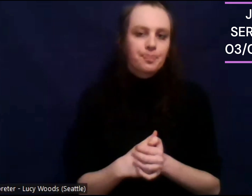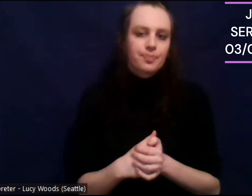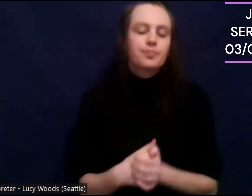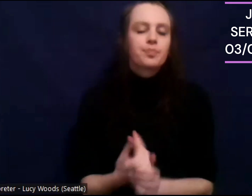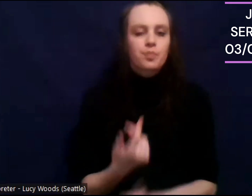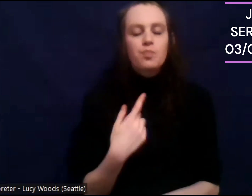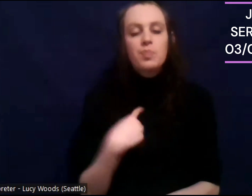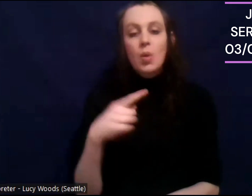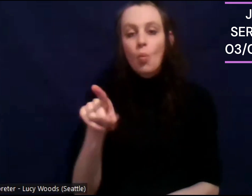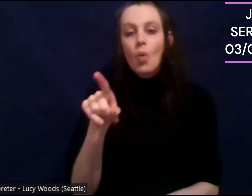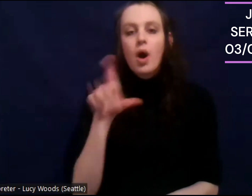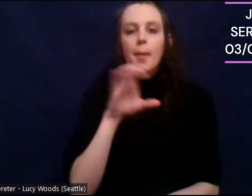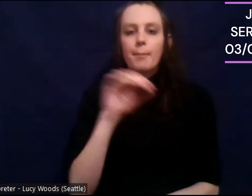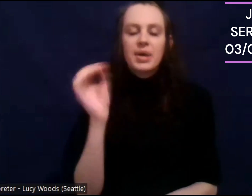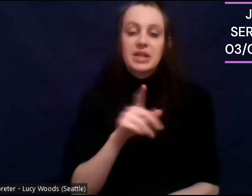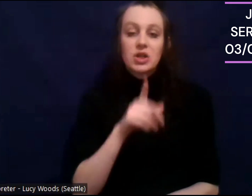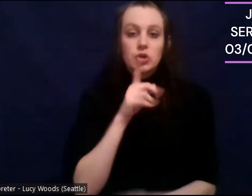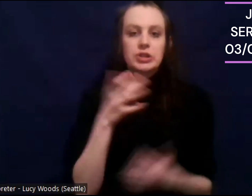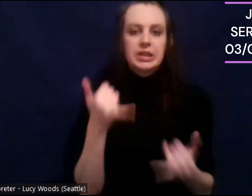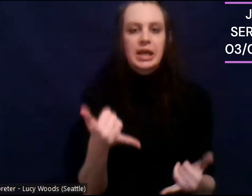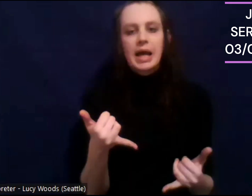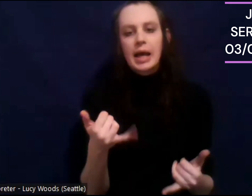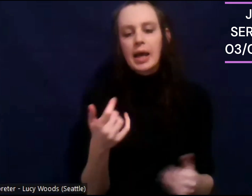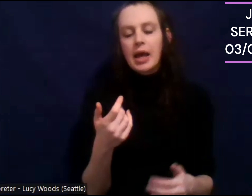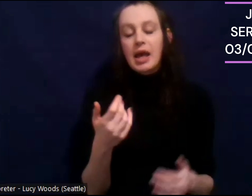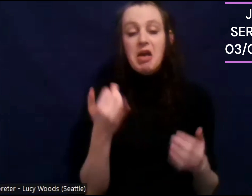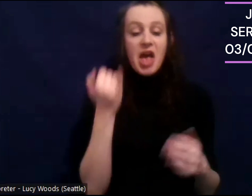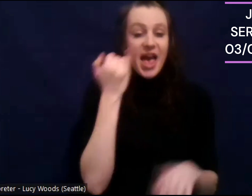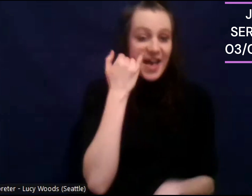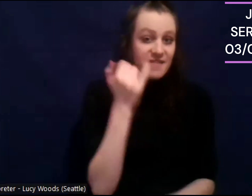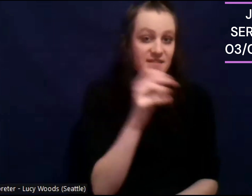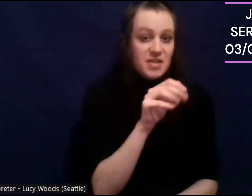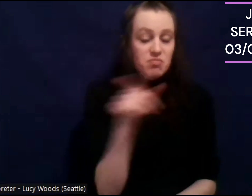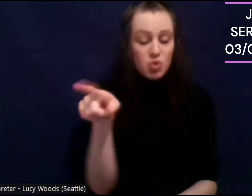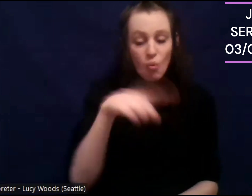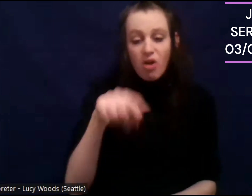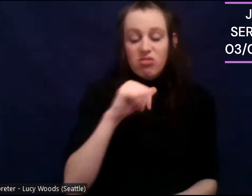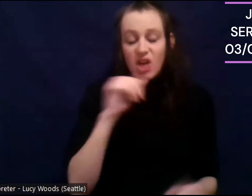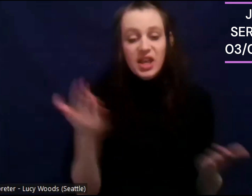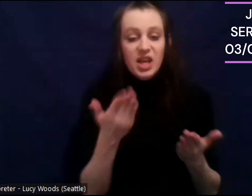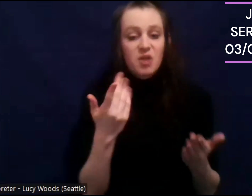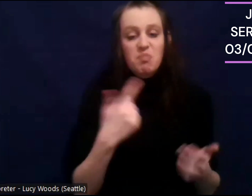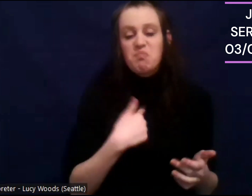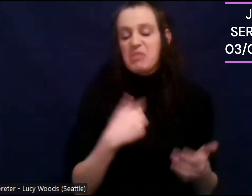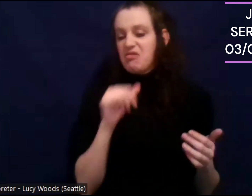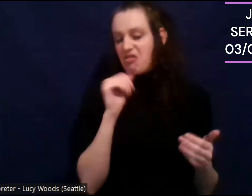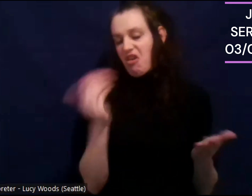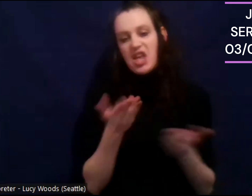today that I couldn't be here today and I wouldn't be alive if it wasn't for you all. Thanks for letting me share.